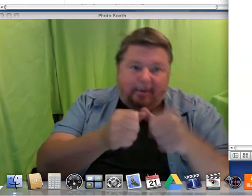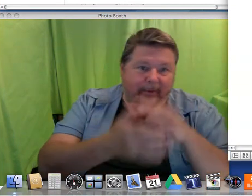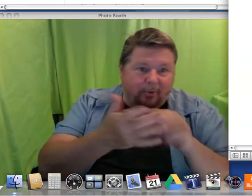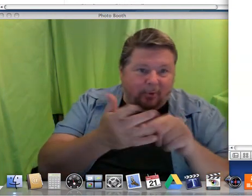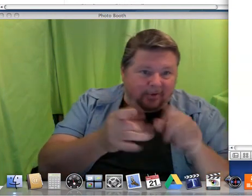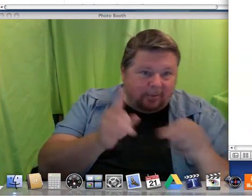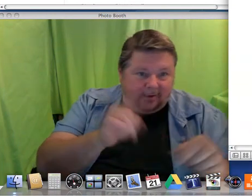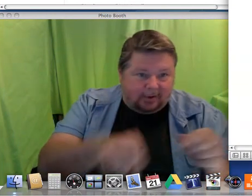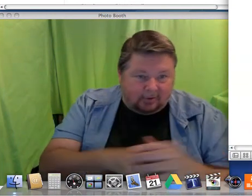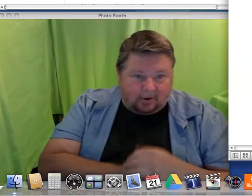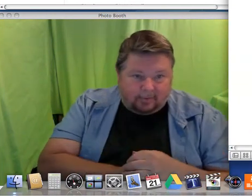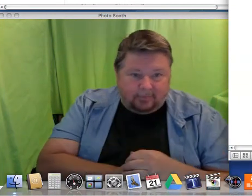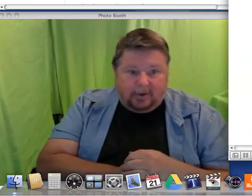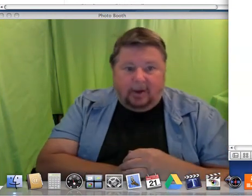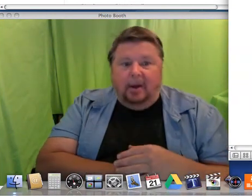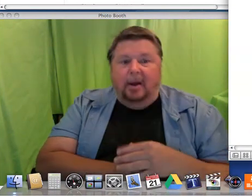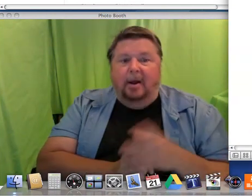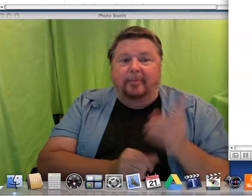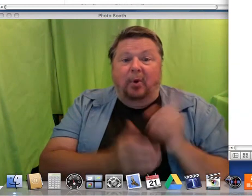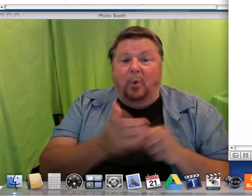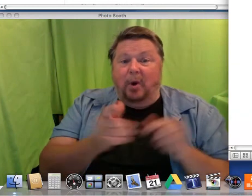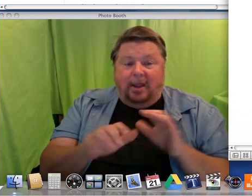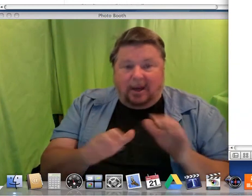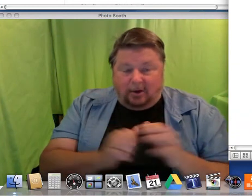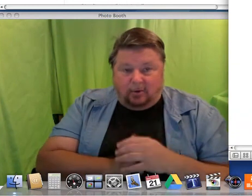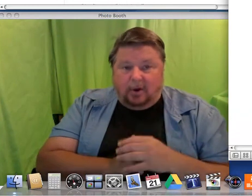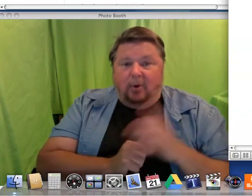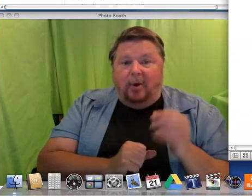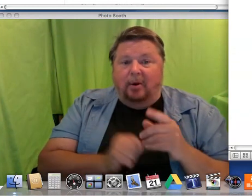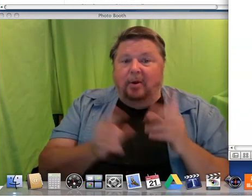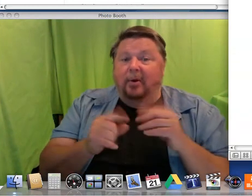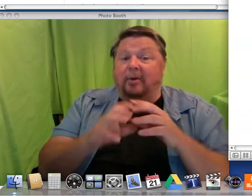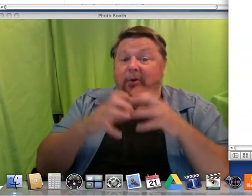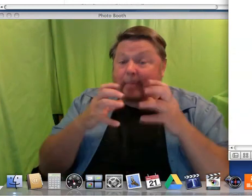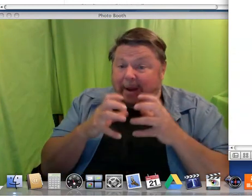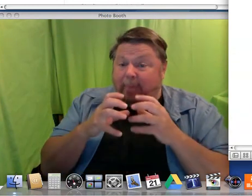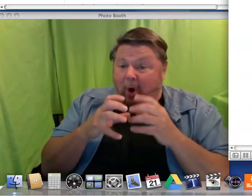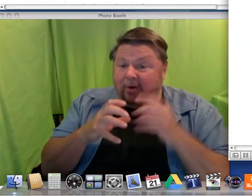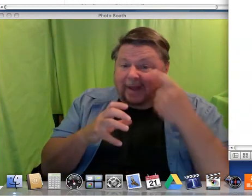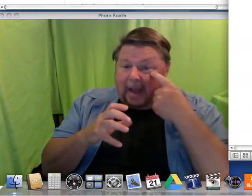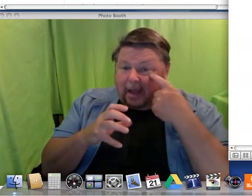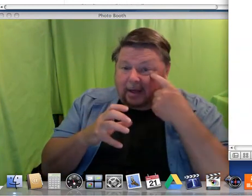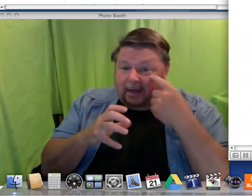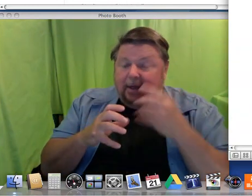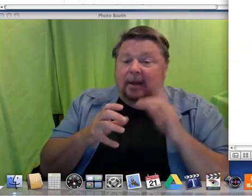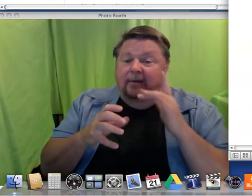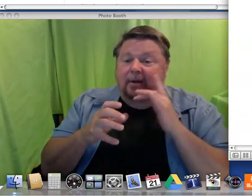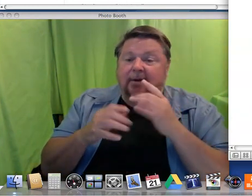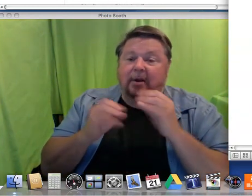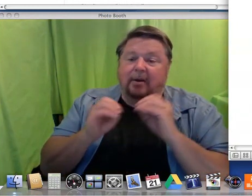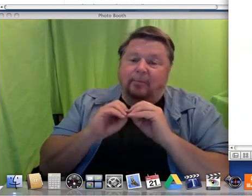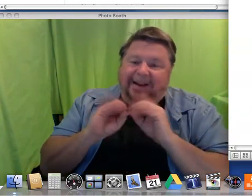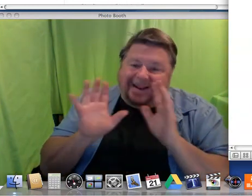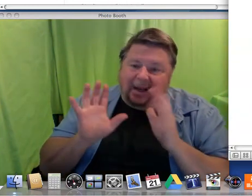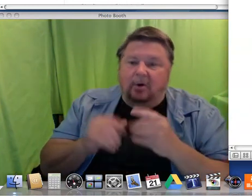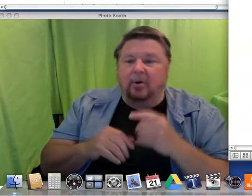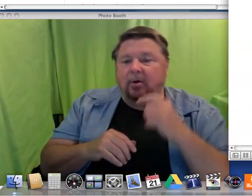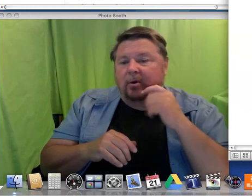maybe remember what some of these things are. What do they do? Well, okay, so the main part of the eye is this